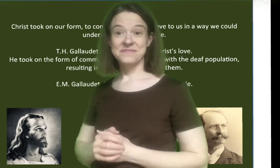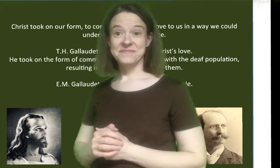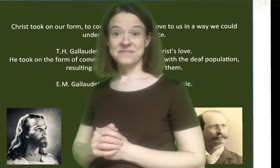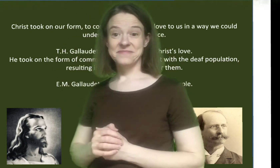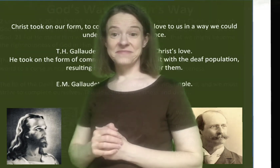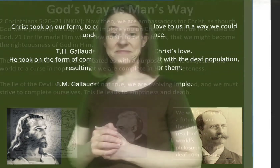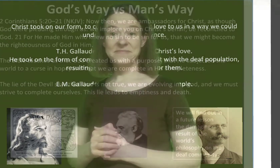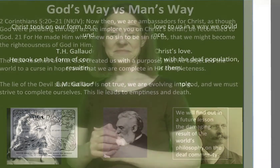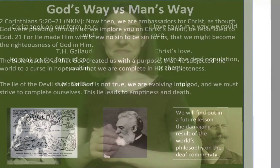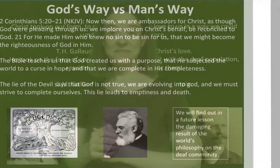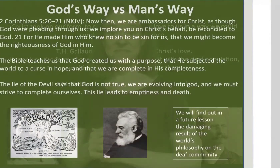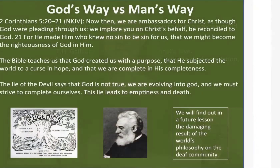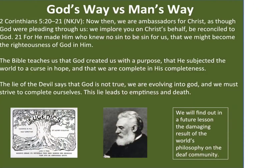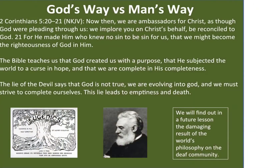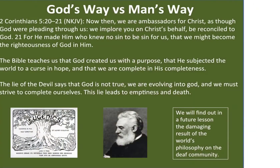University.